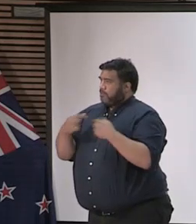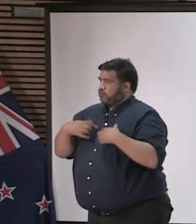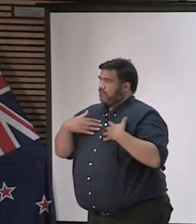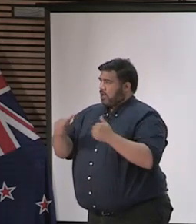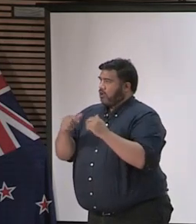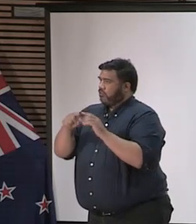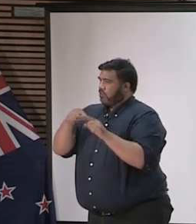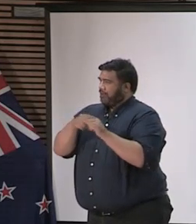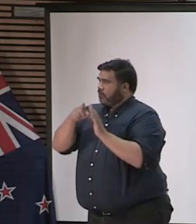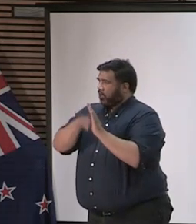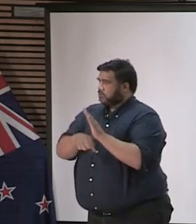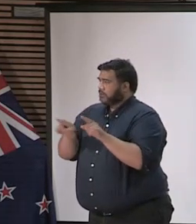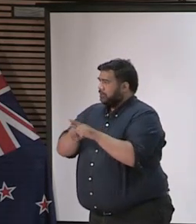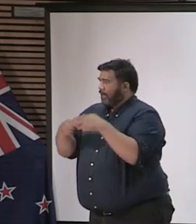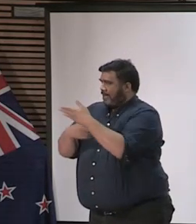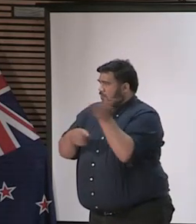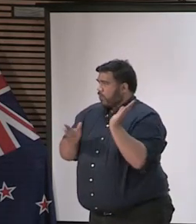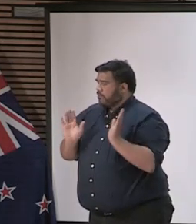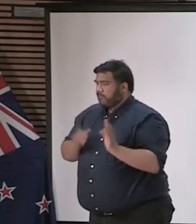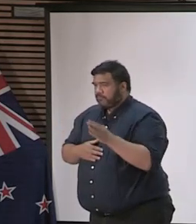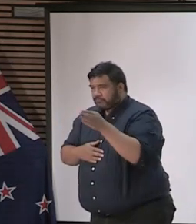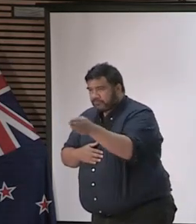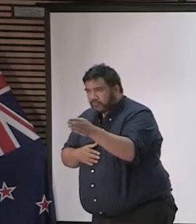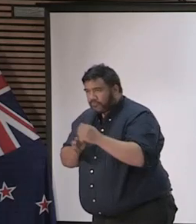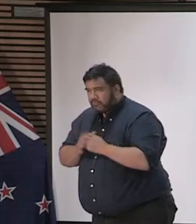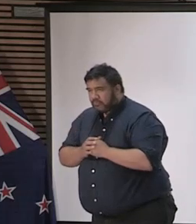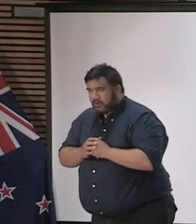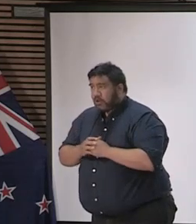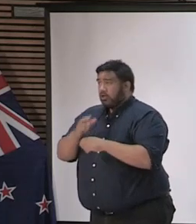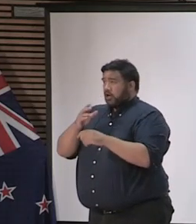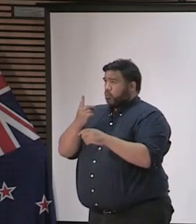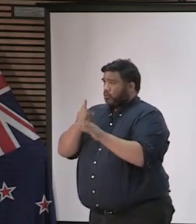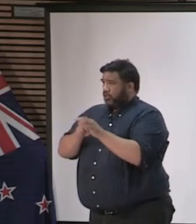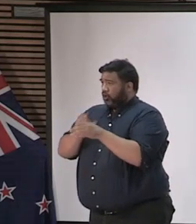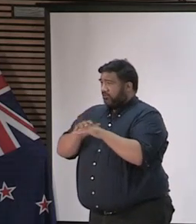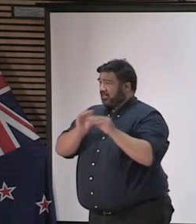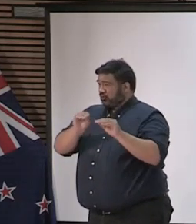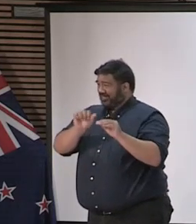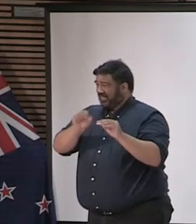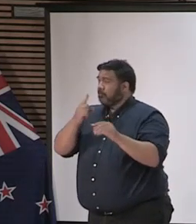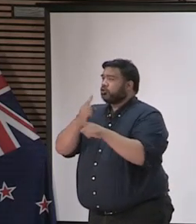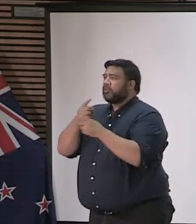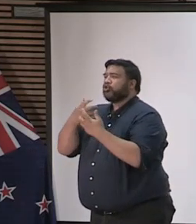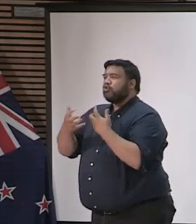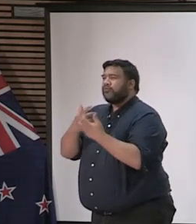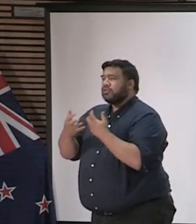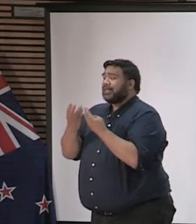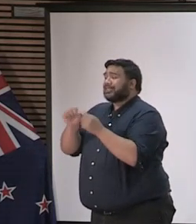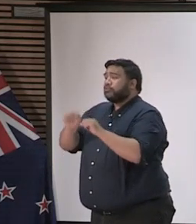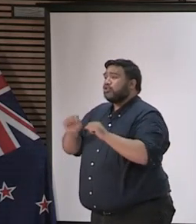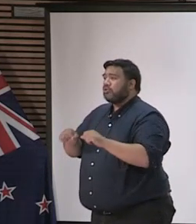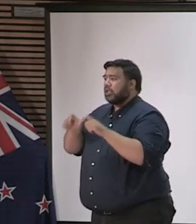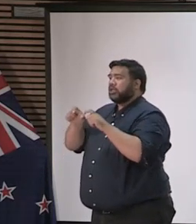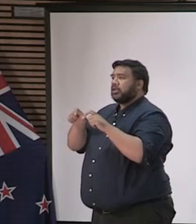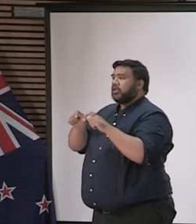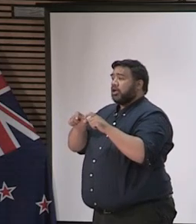An education question and a Leader of the House question. Education, what about those university students who can't return to their halls? Will they